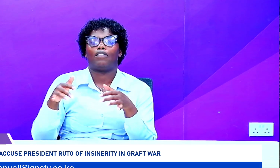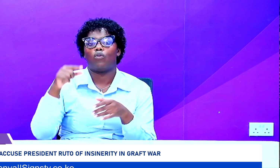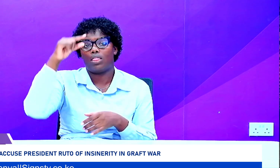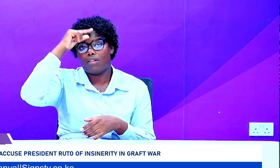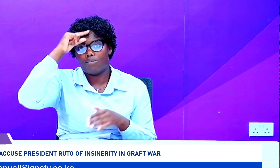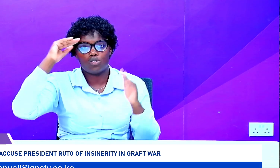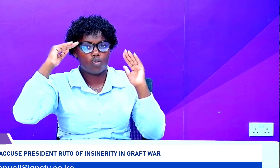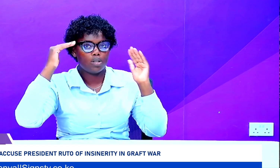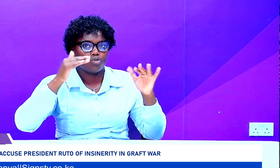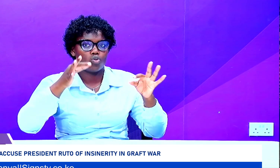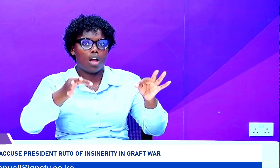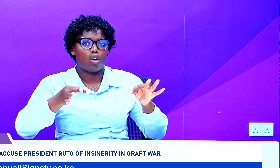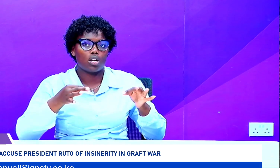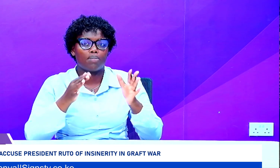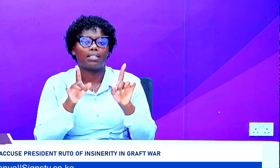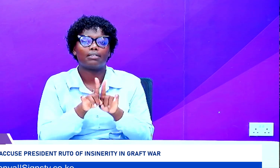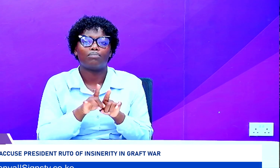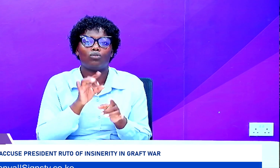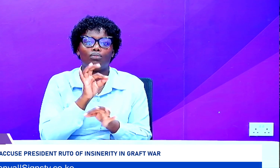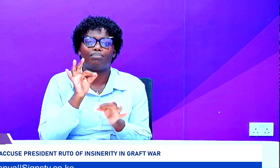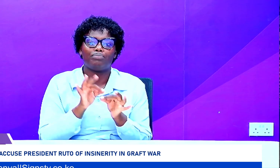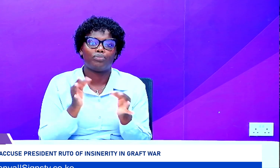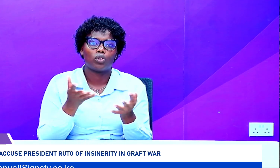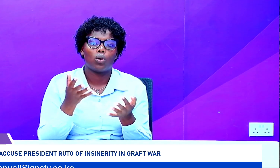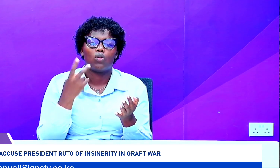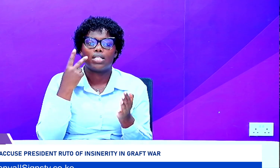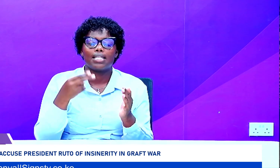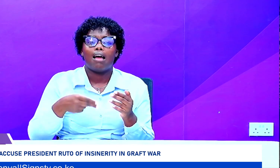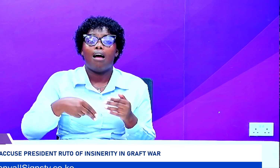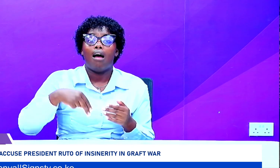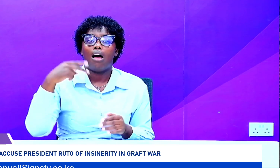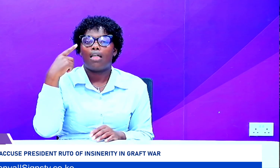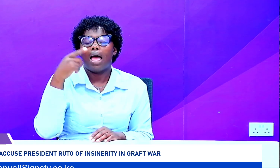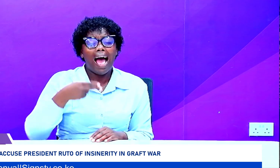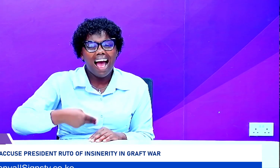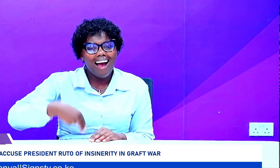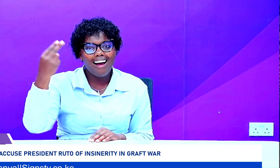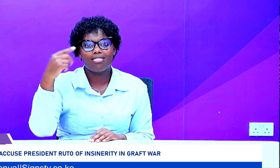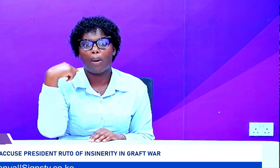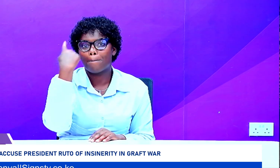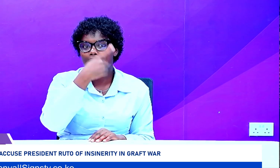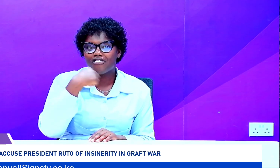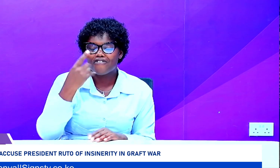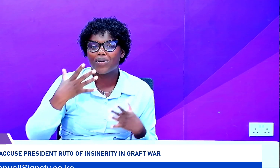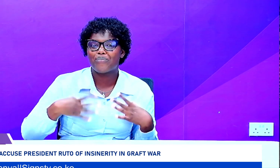The lawmakers' challenge comes amid growing public skepticism over the government's commitment